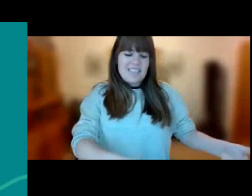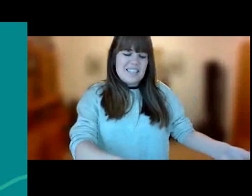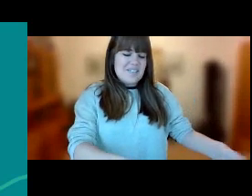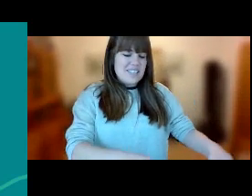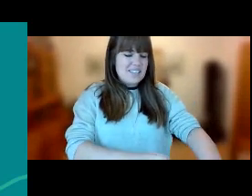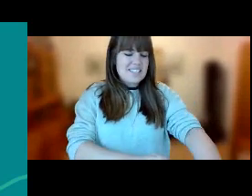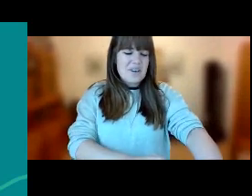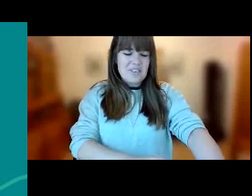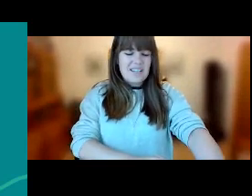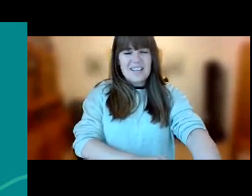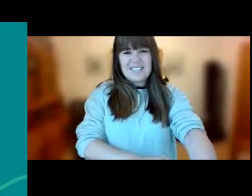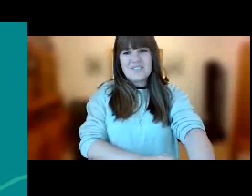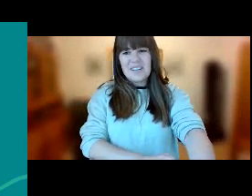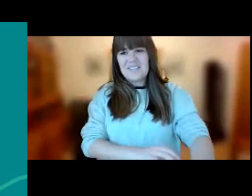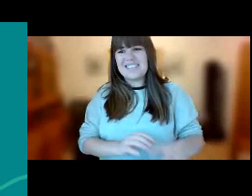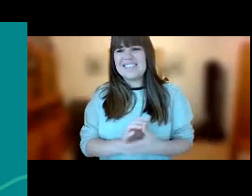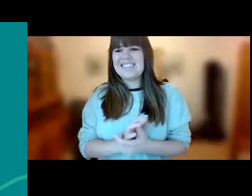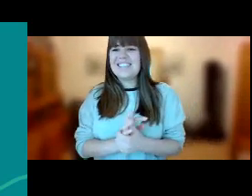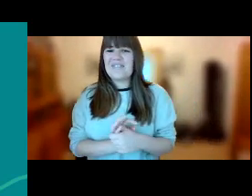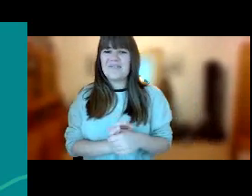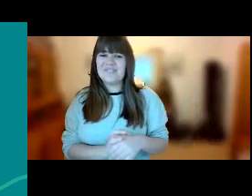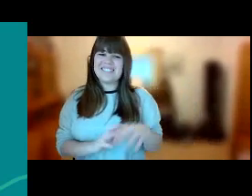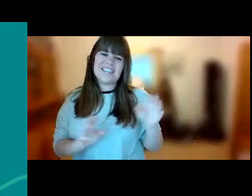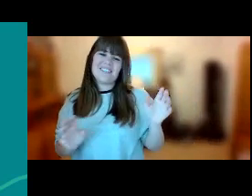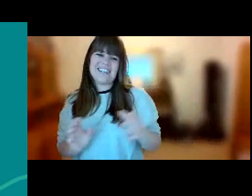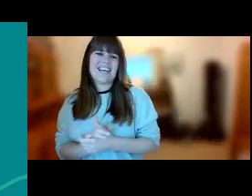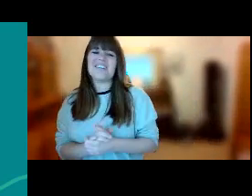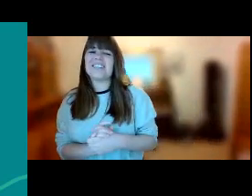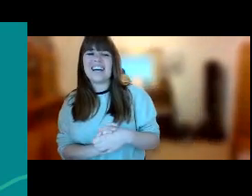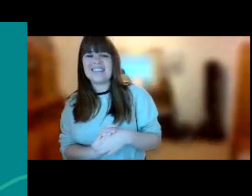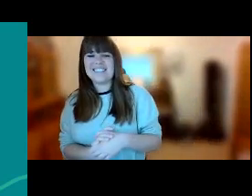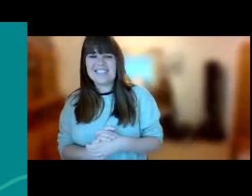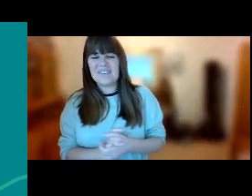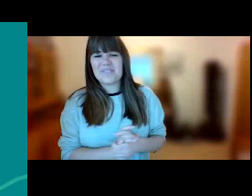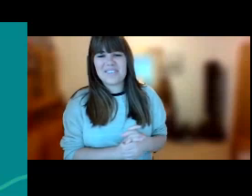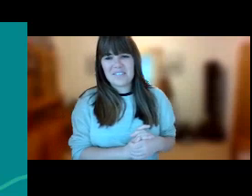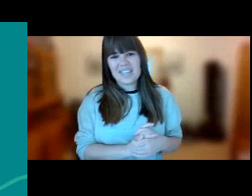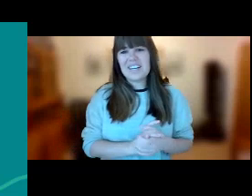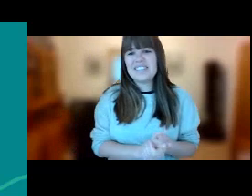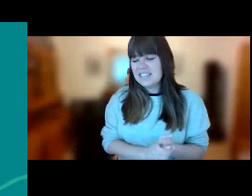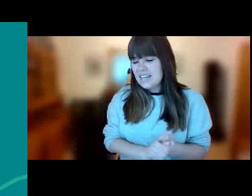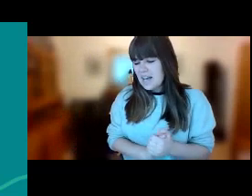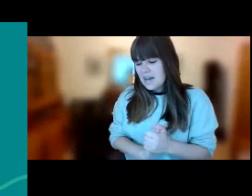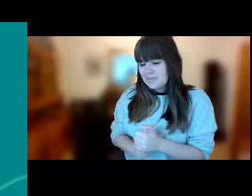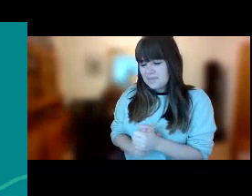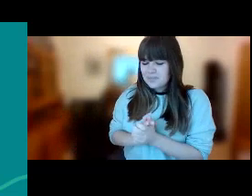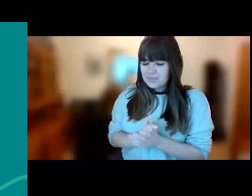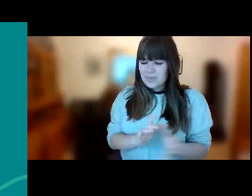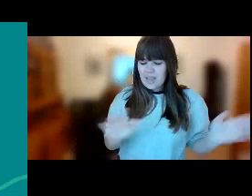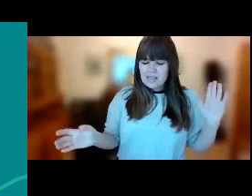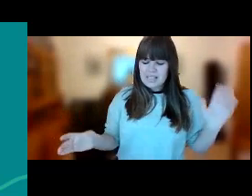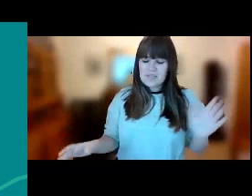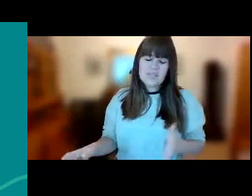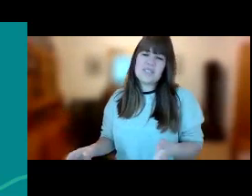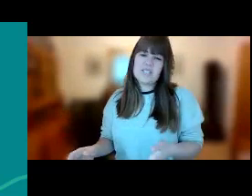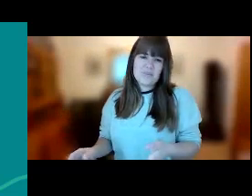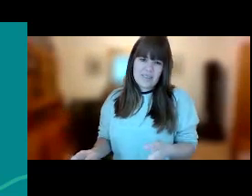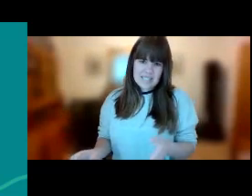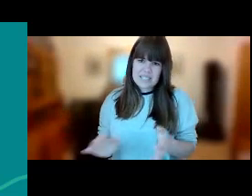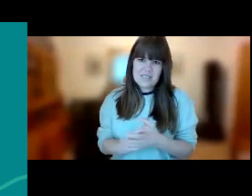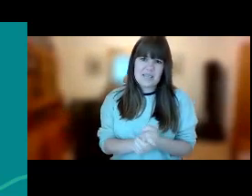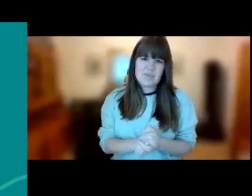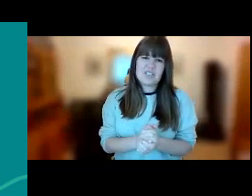But yeah, really nice video. There's quite a few like that, so I recommend watching that one again if you can. And yeah, great video. This one